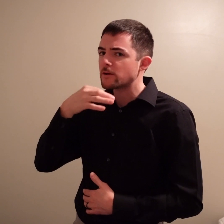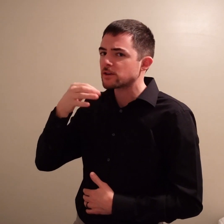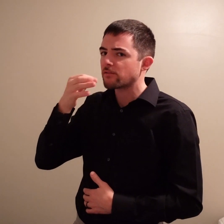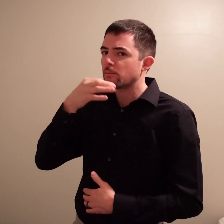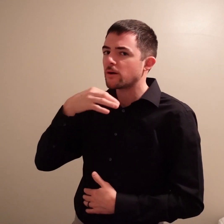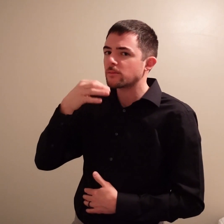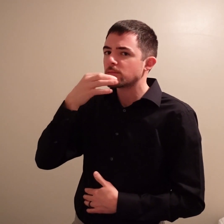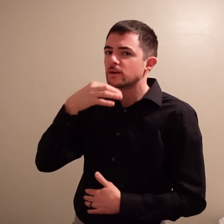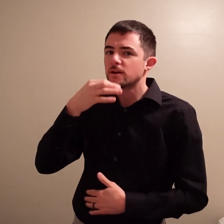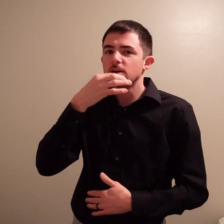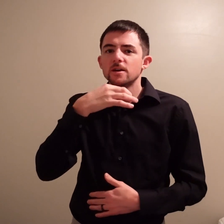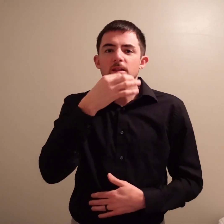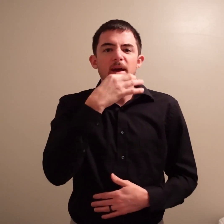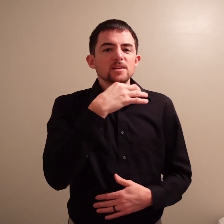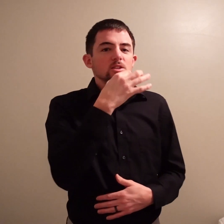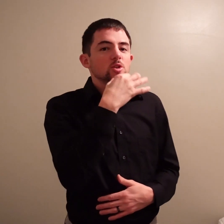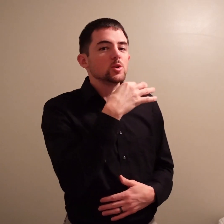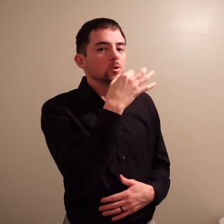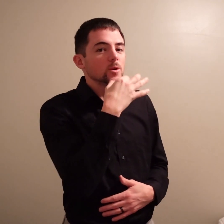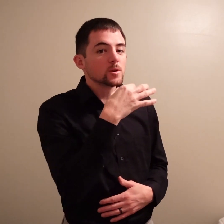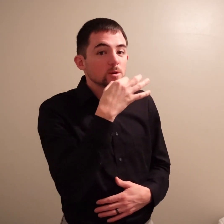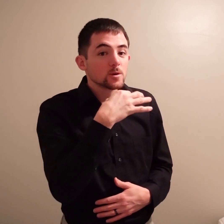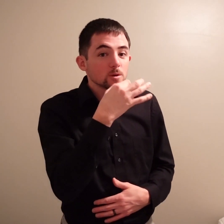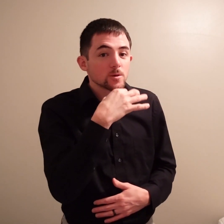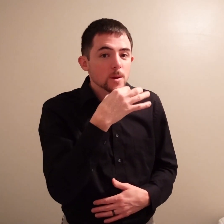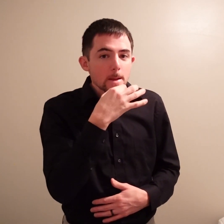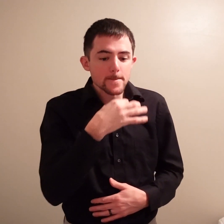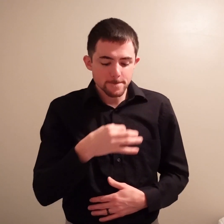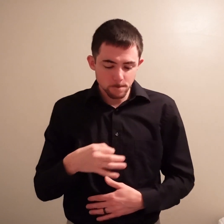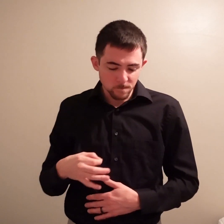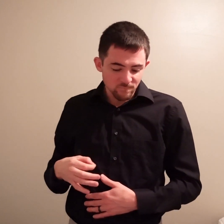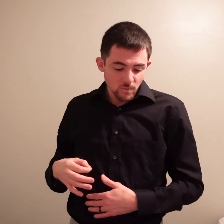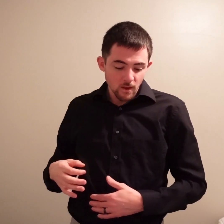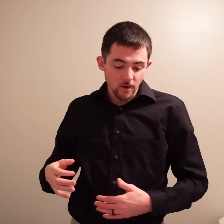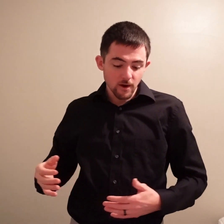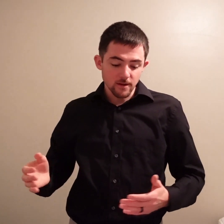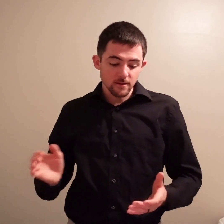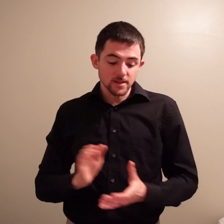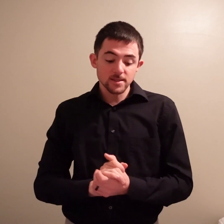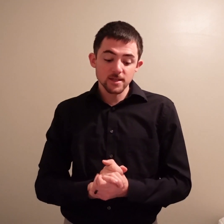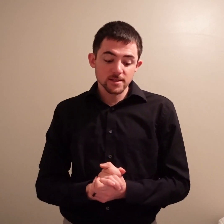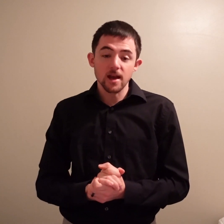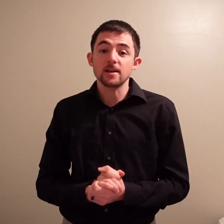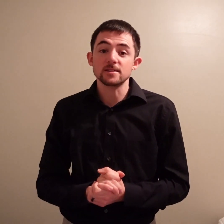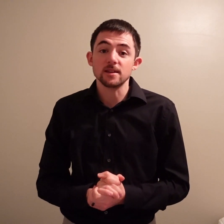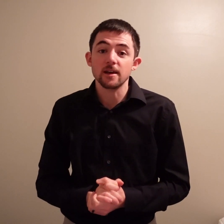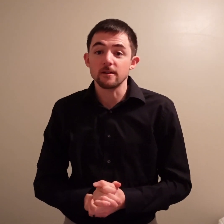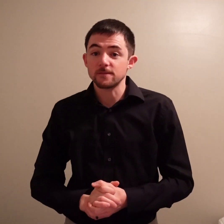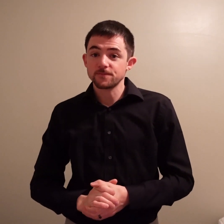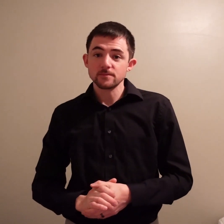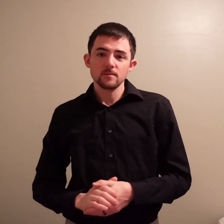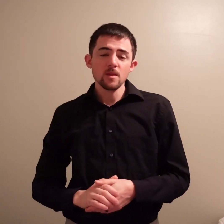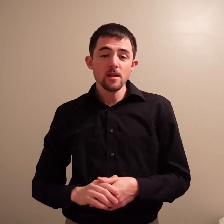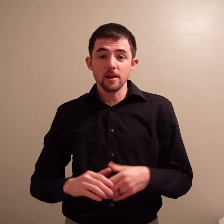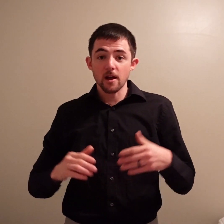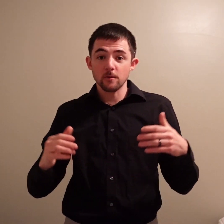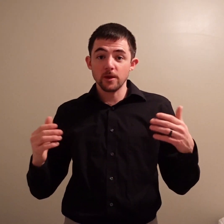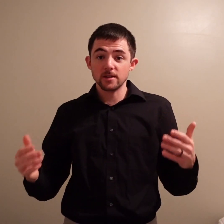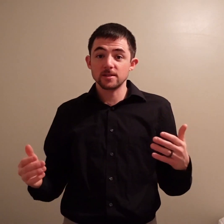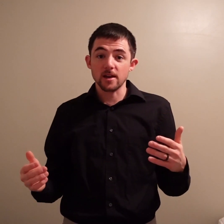off the bottom. That's soon. All right, the 6th sign is later. Now we can sign